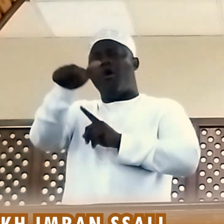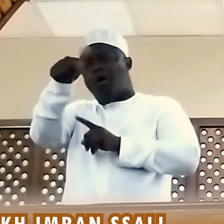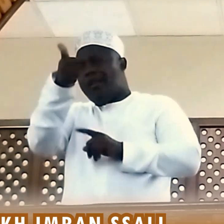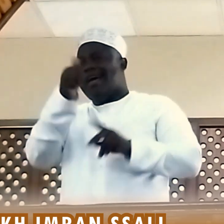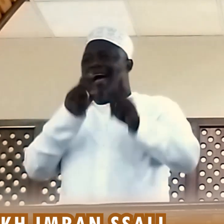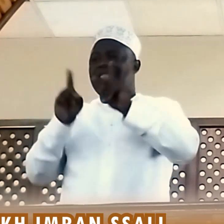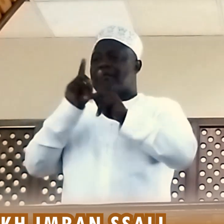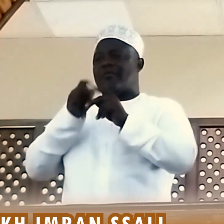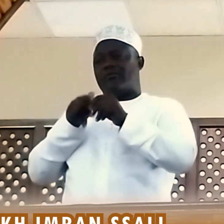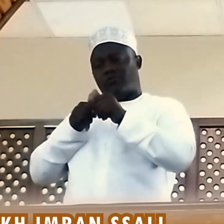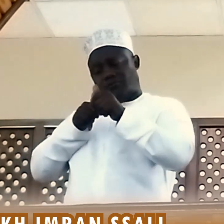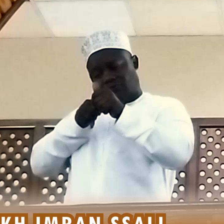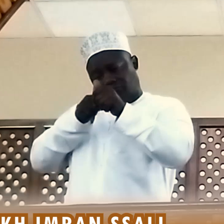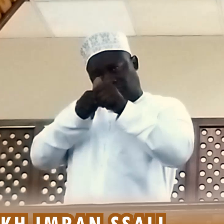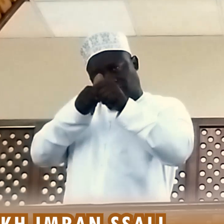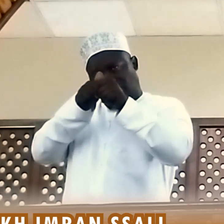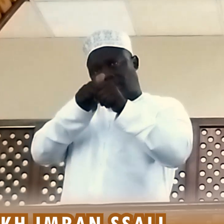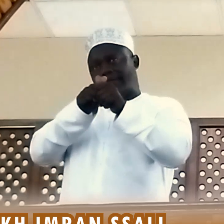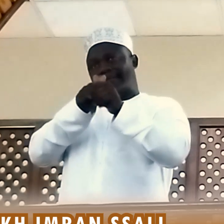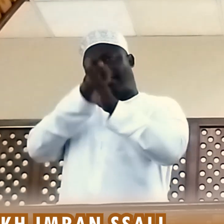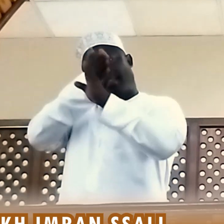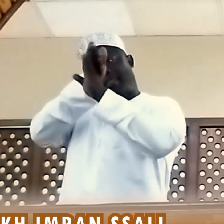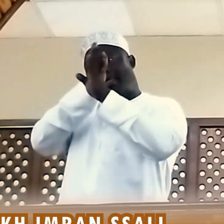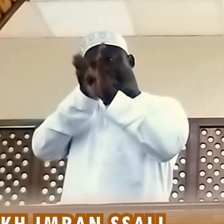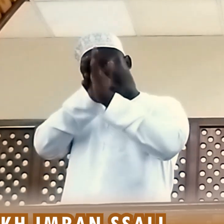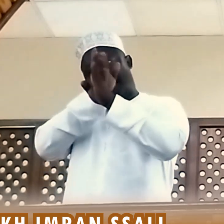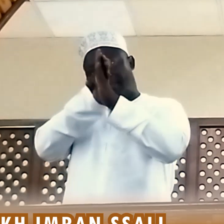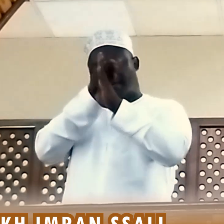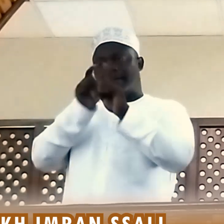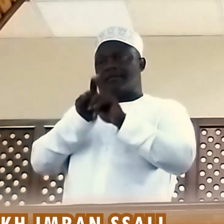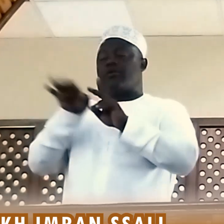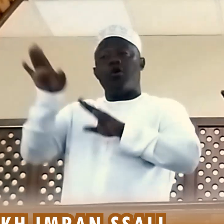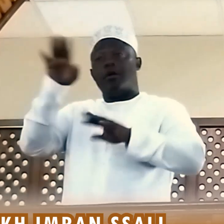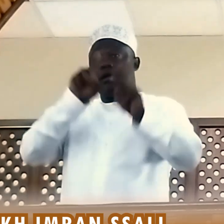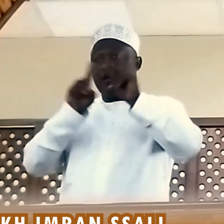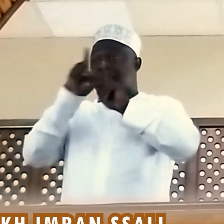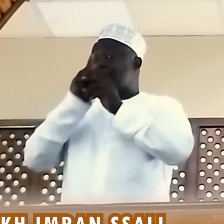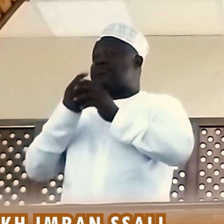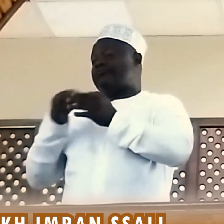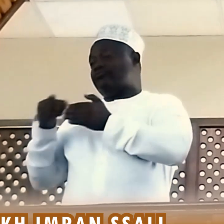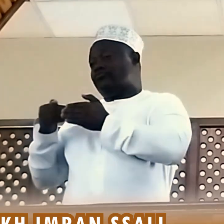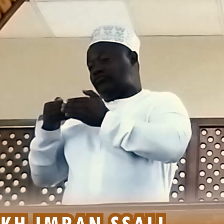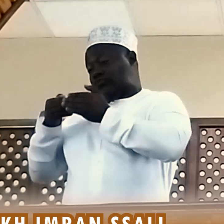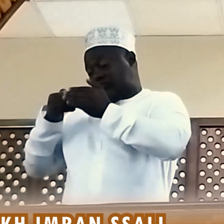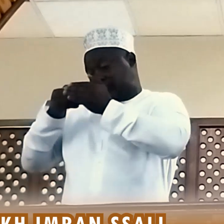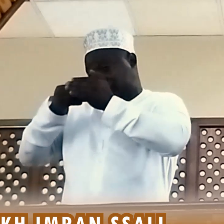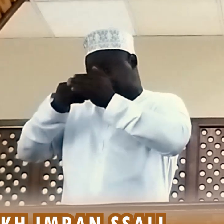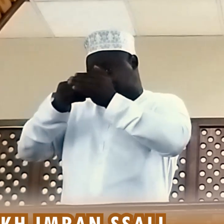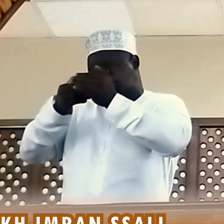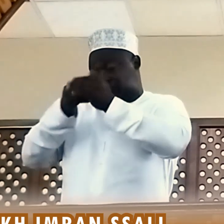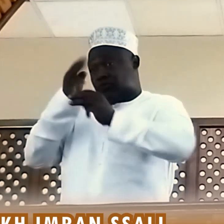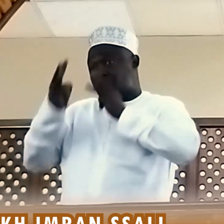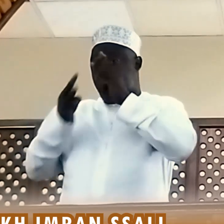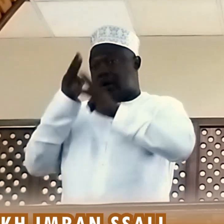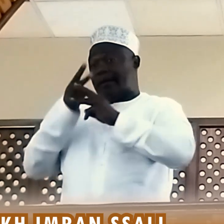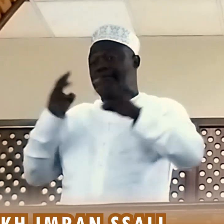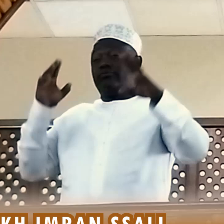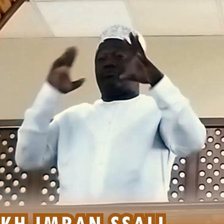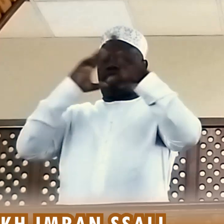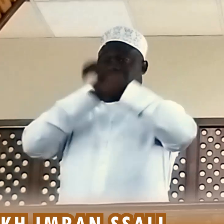bonna abaagoberera okulungamya kwe n'abo bonna abalijja bakugoberera okutuusa ensi eno